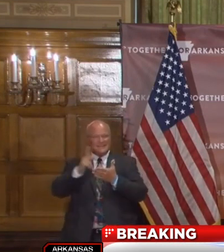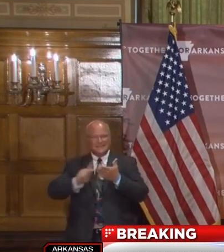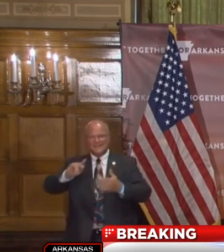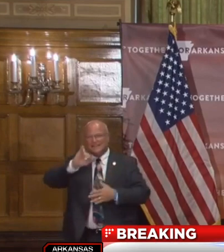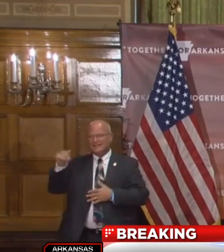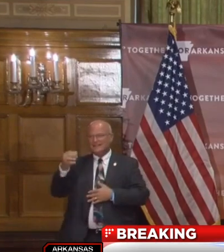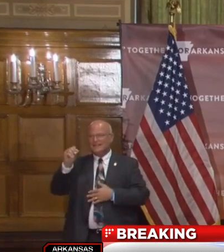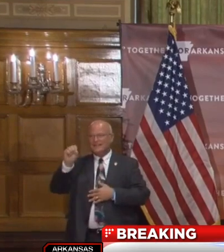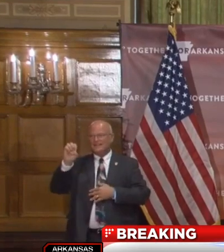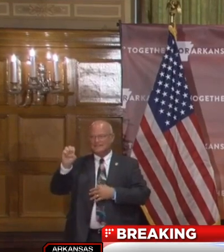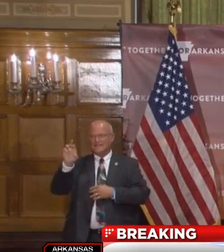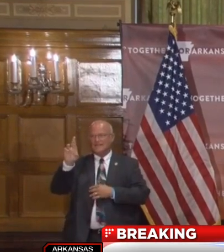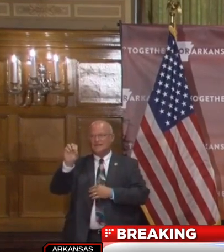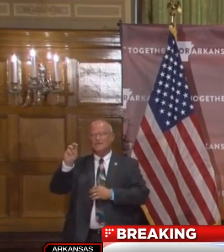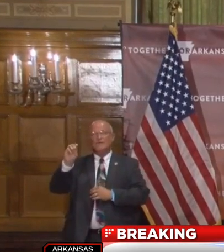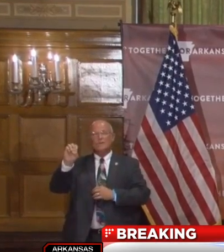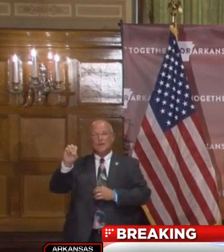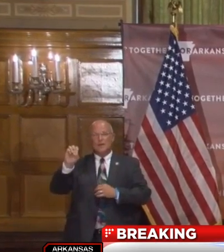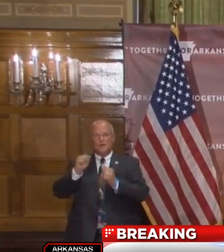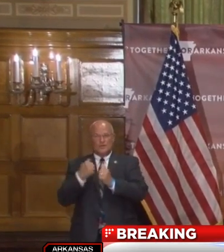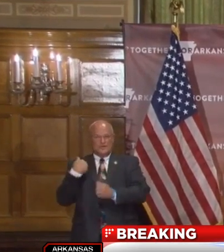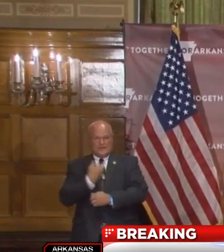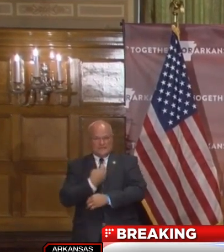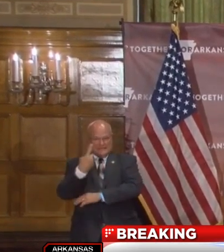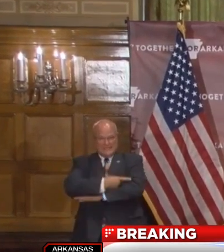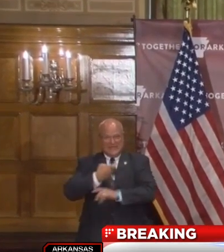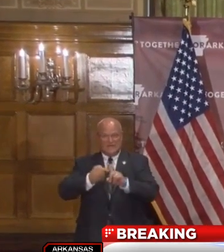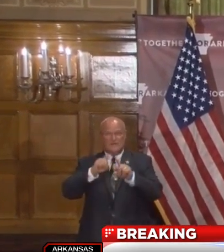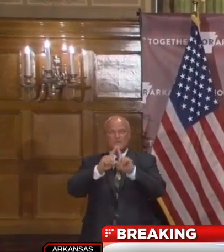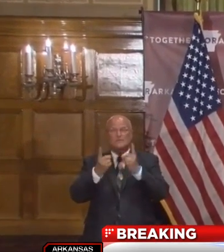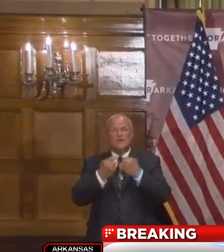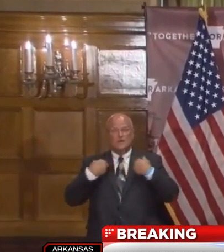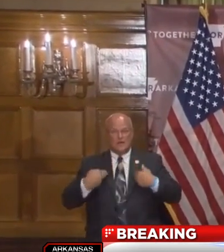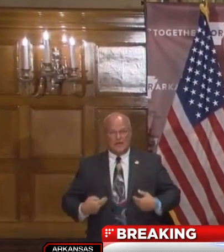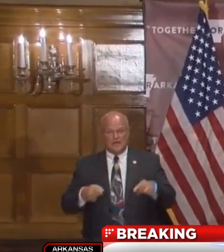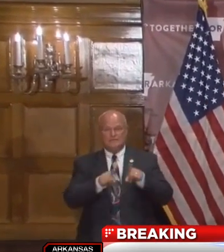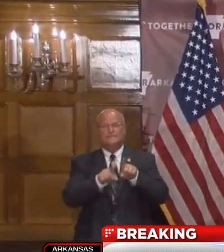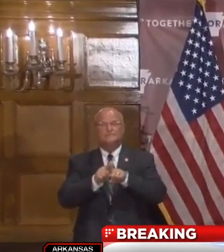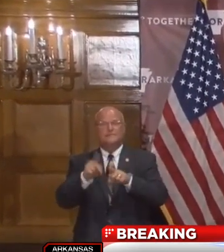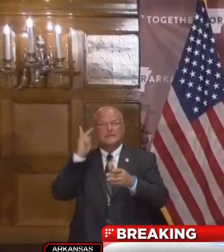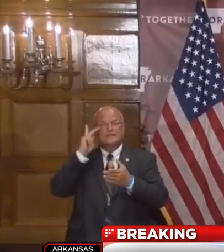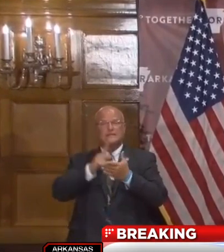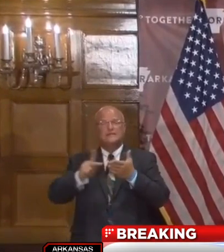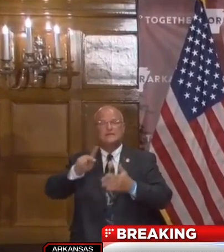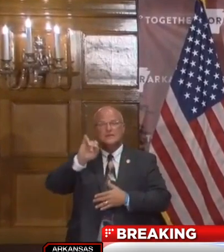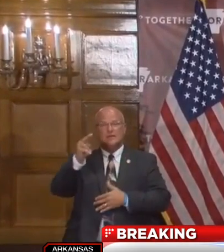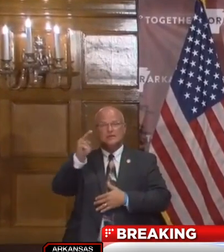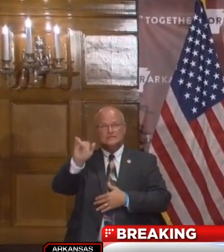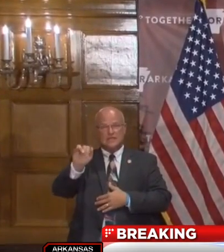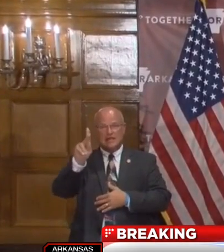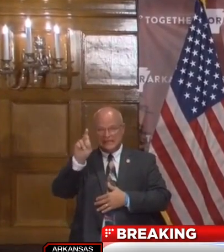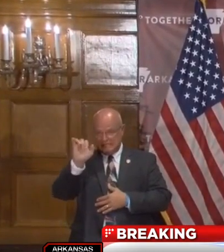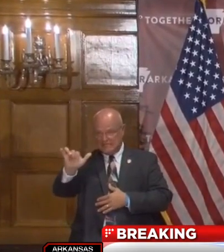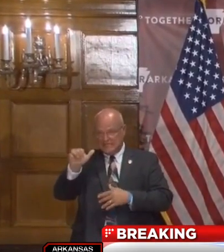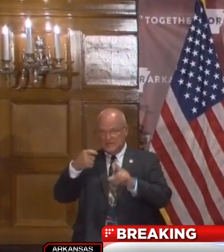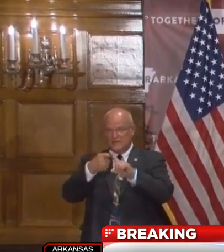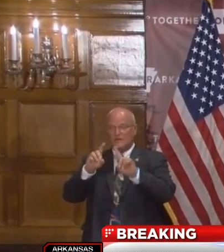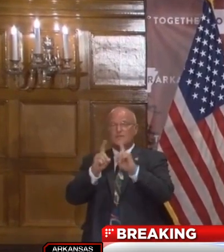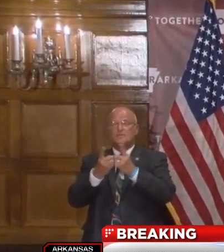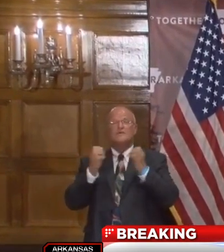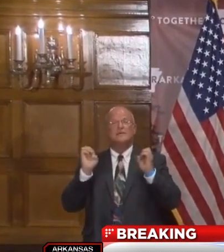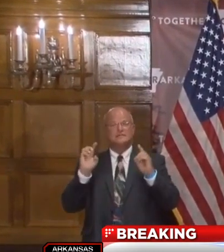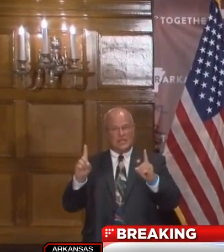Secretary Jose Romero with us today from the Department of Health, as well as Secretary Johnny Key from the